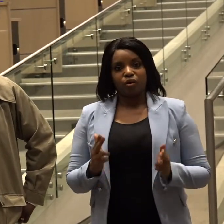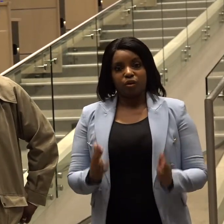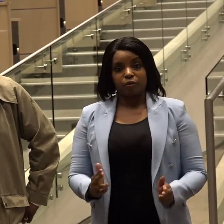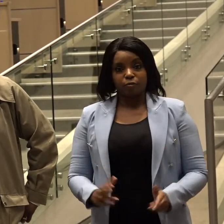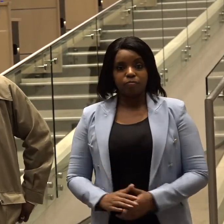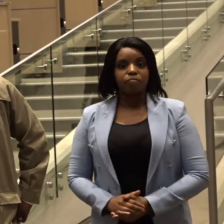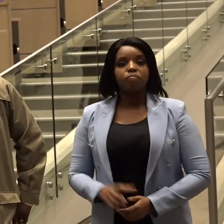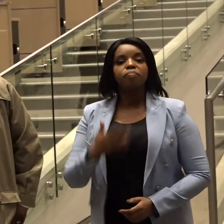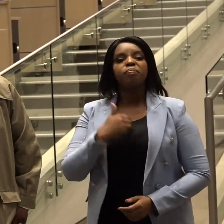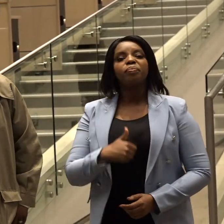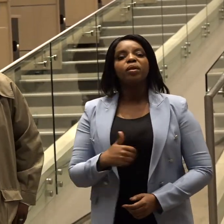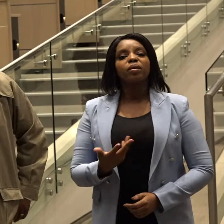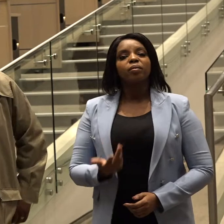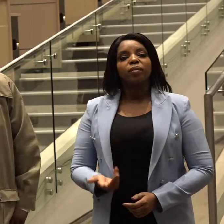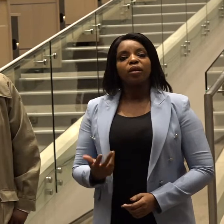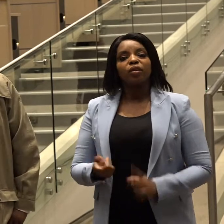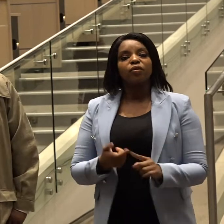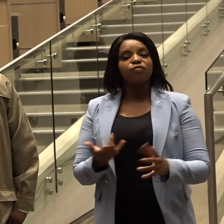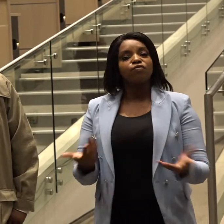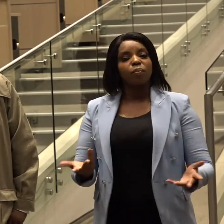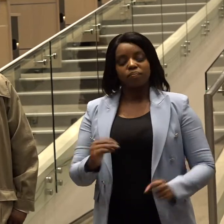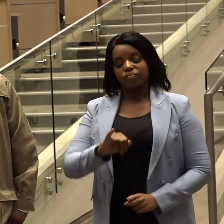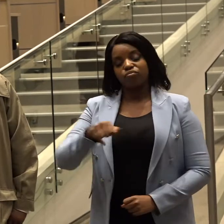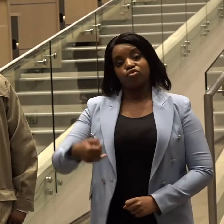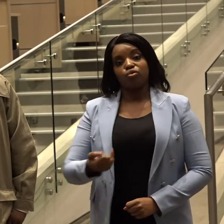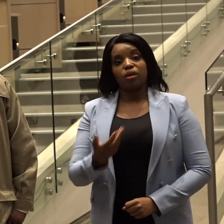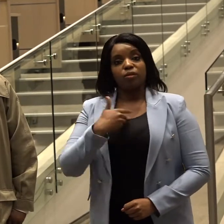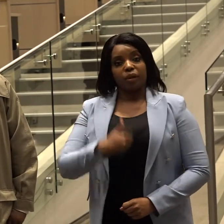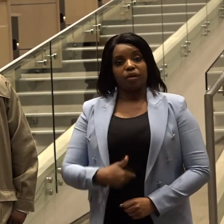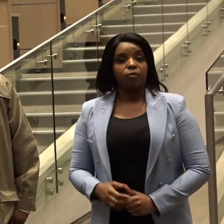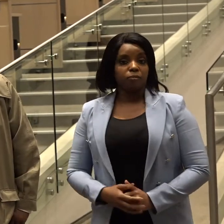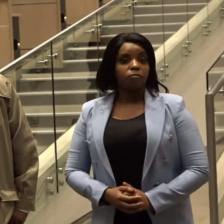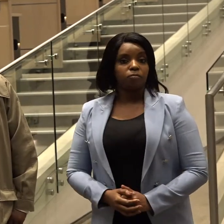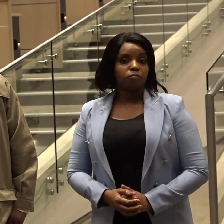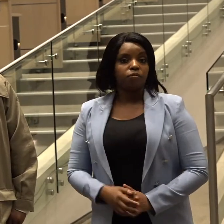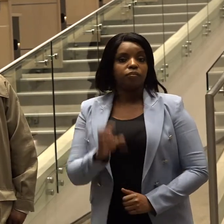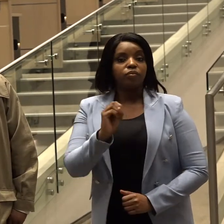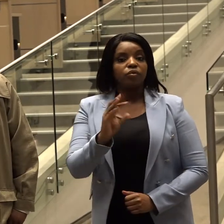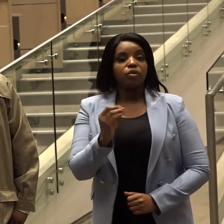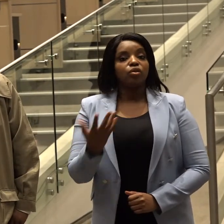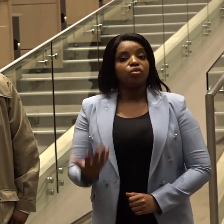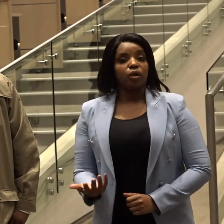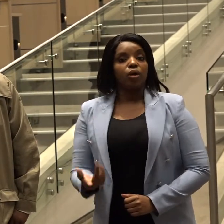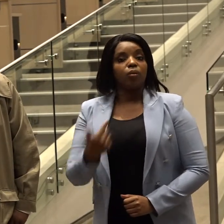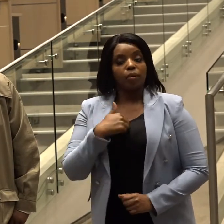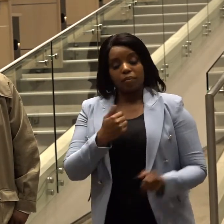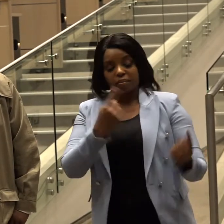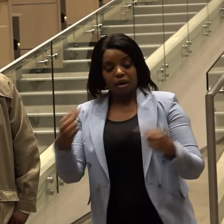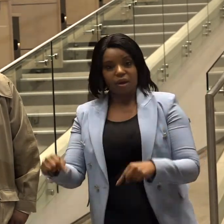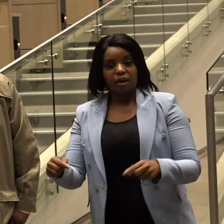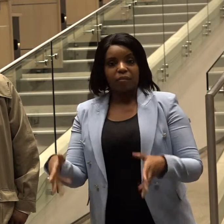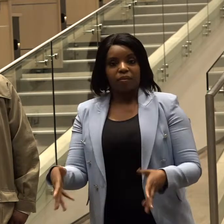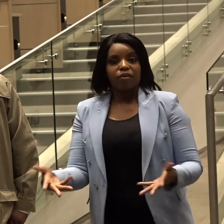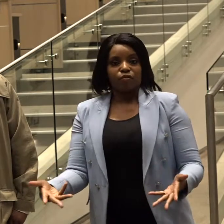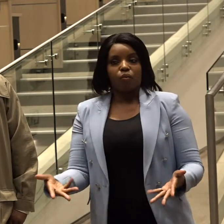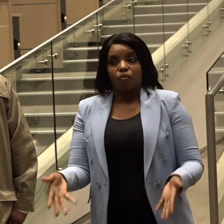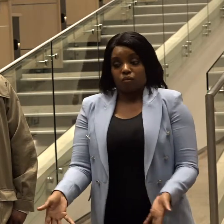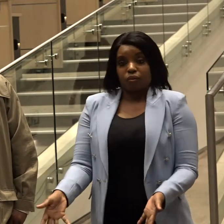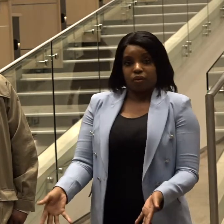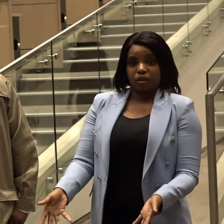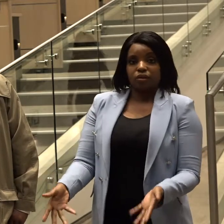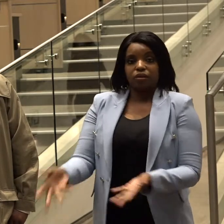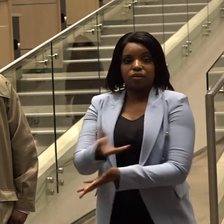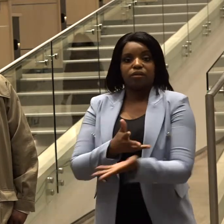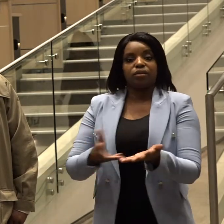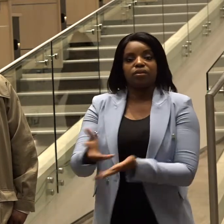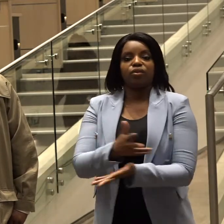I'm actually coming from Johannesburg so can you special for this hearing